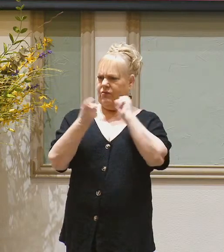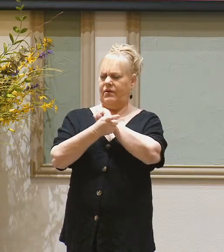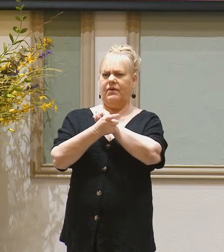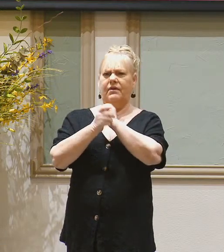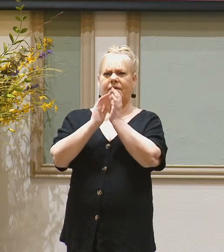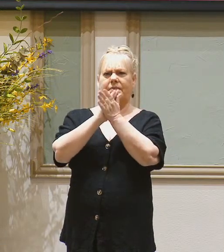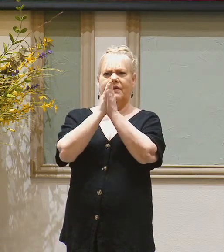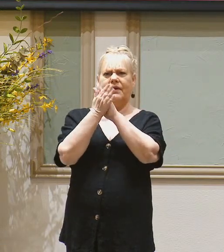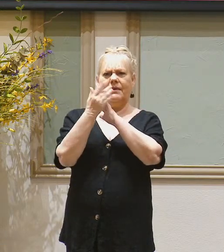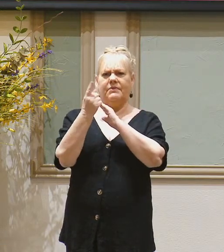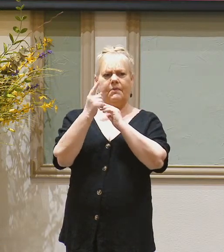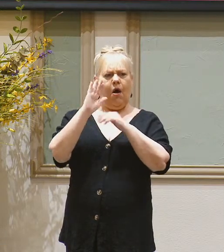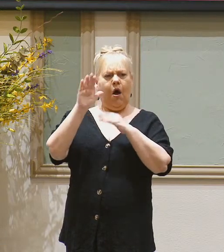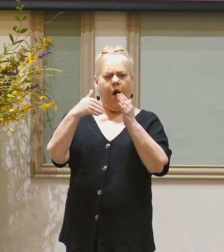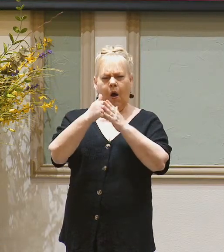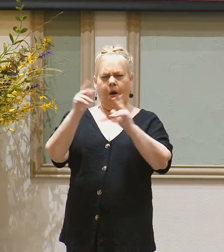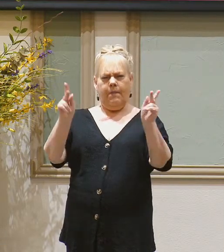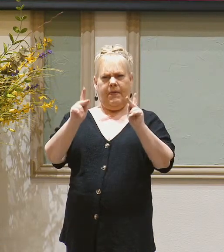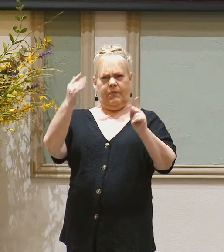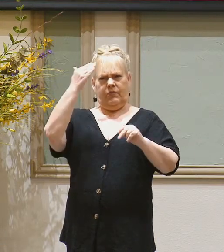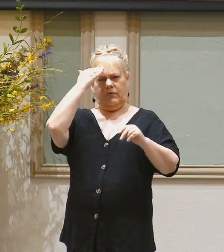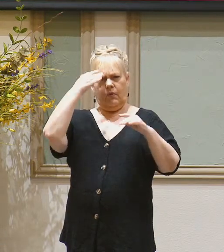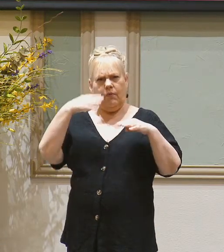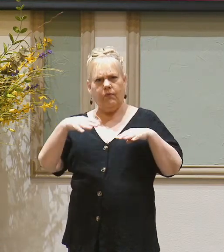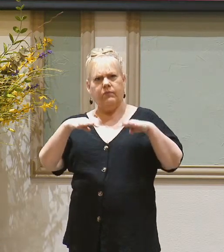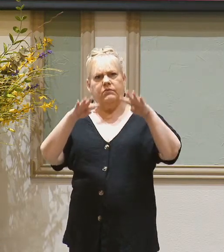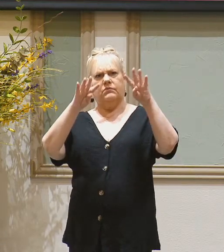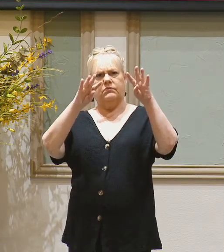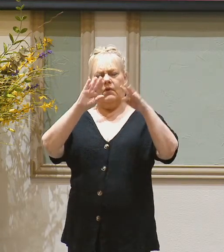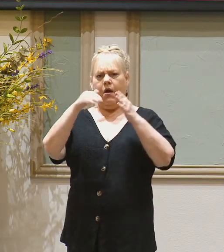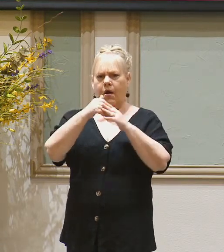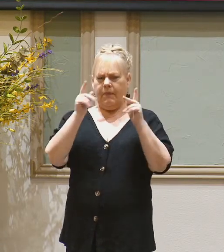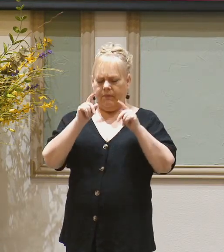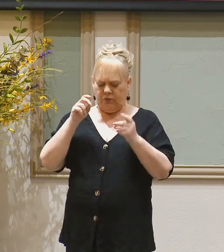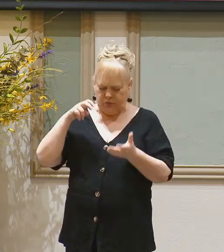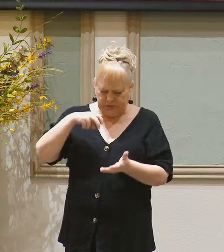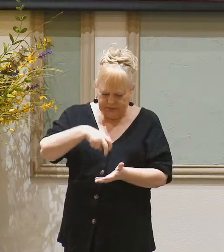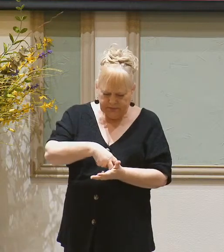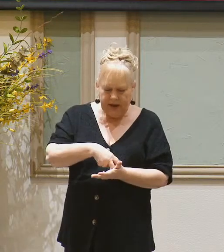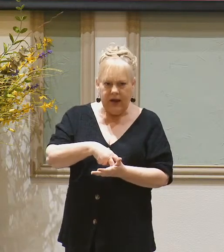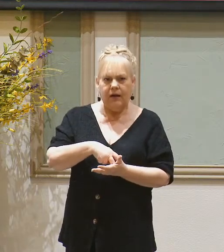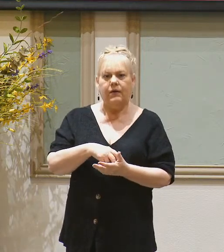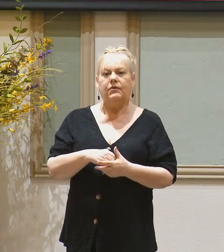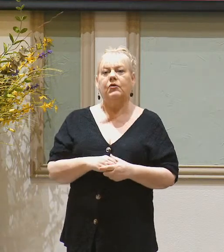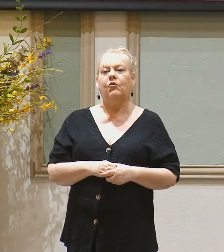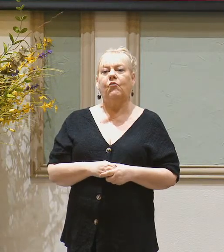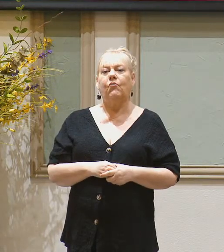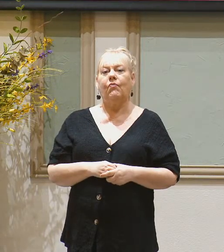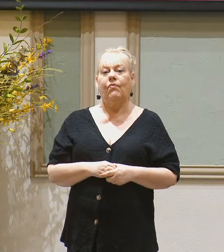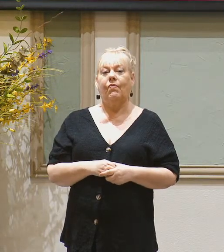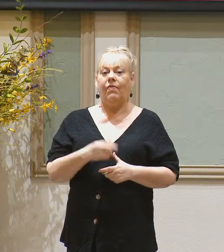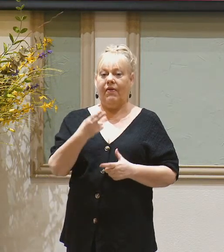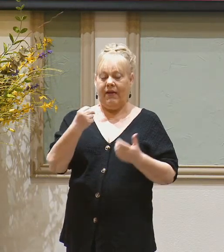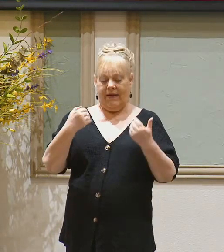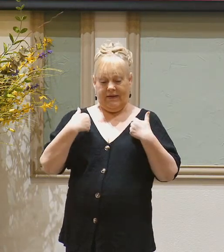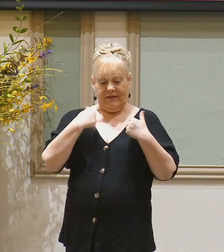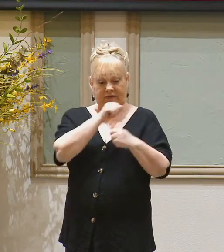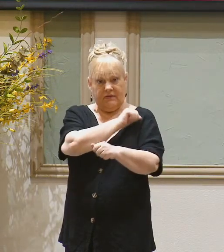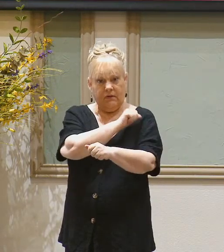somebody everybody knows, someone to whom people should bow the knee. He has